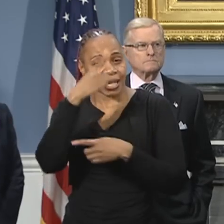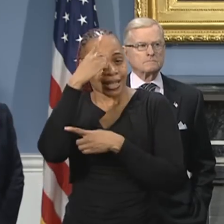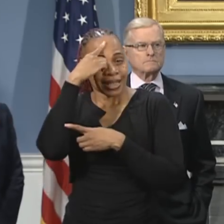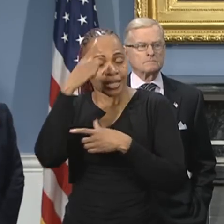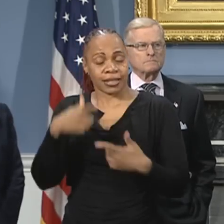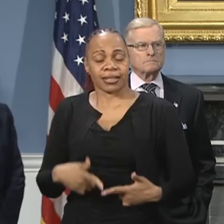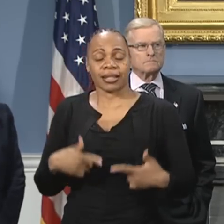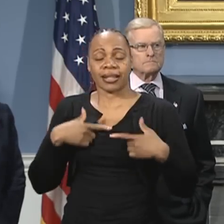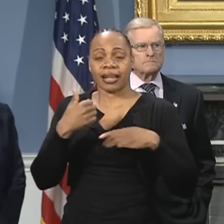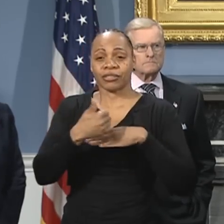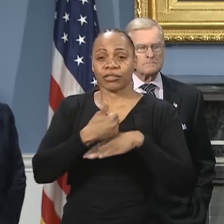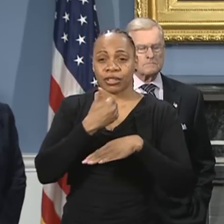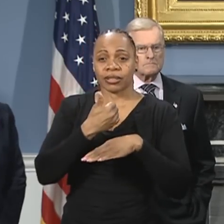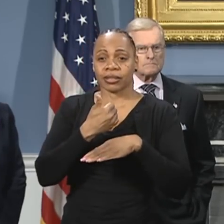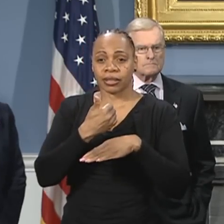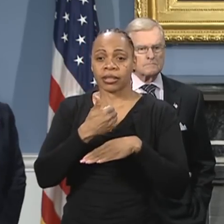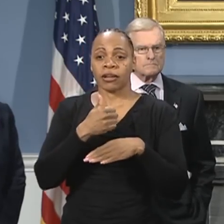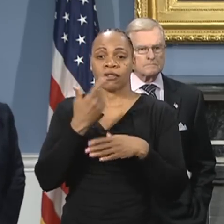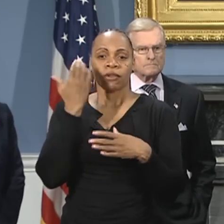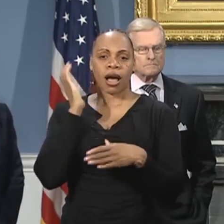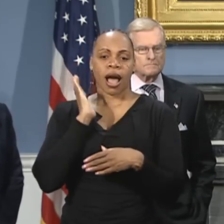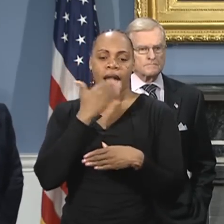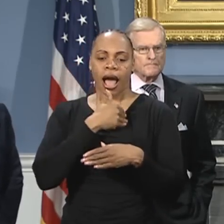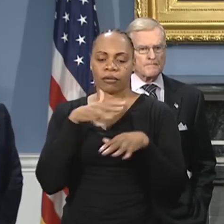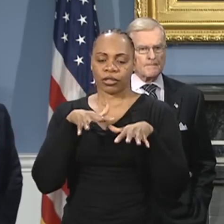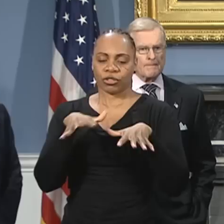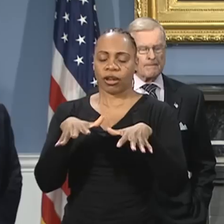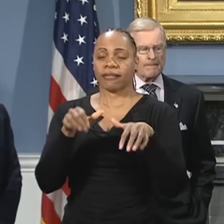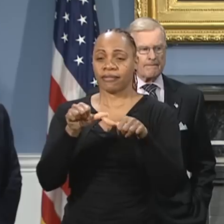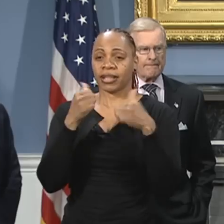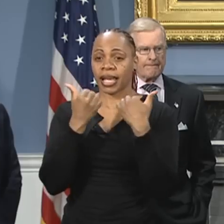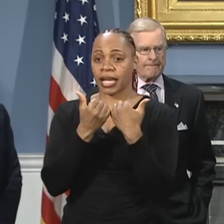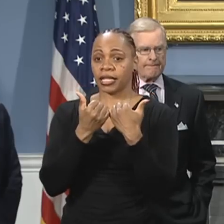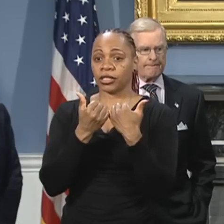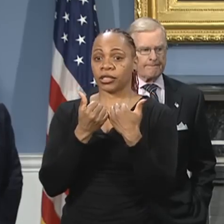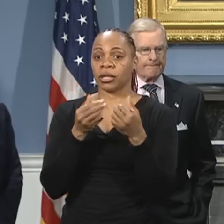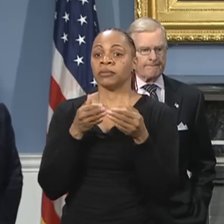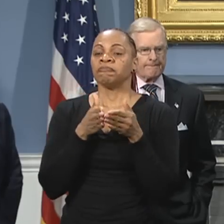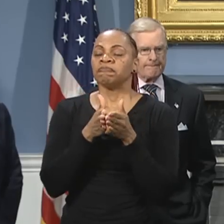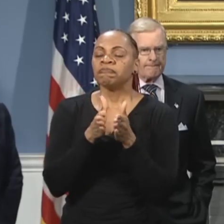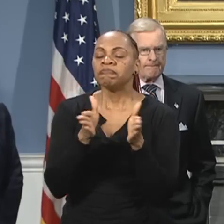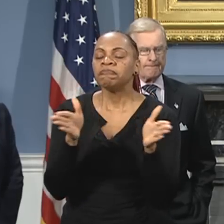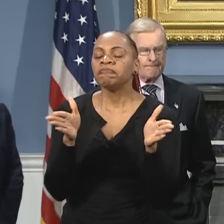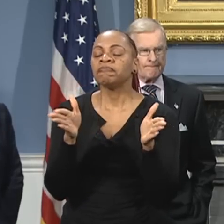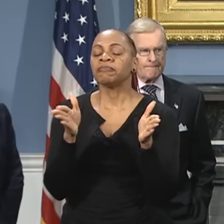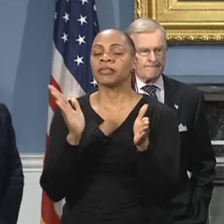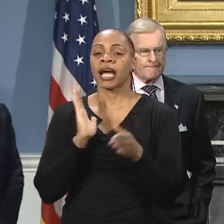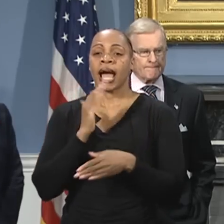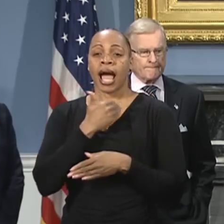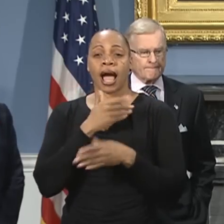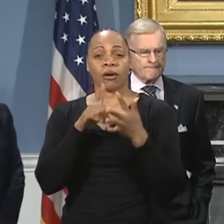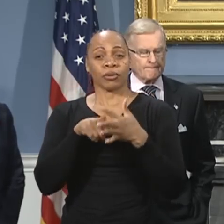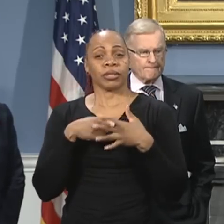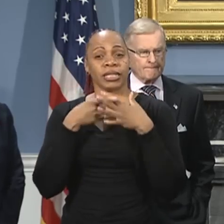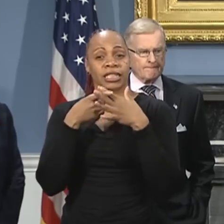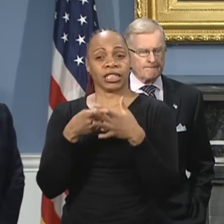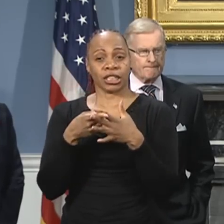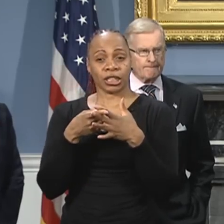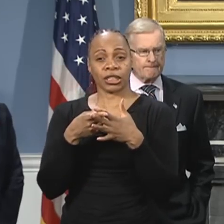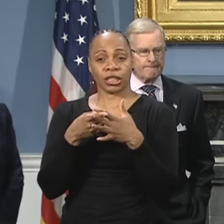for our traffic agents. The broader point is, I think what we learned from our initial review, and we're still working on it, but